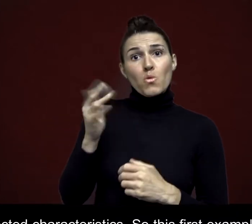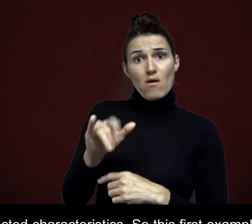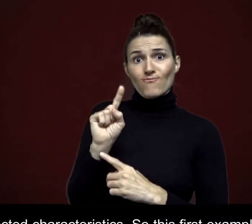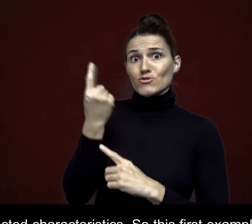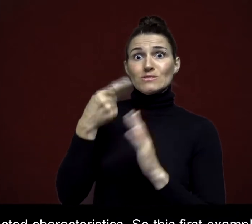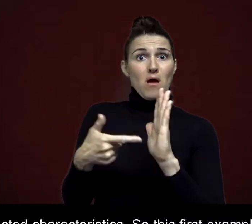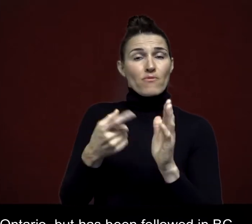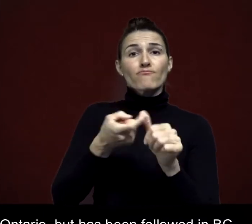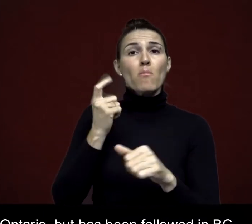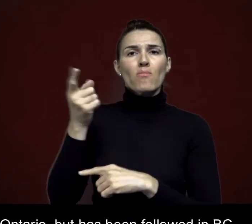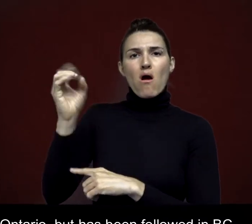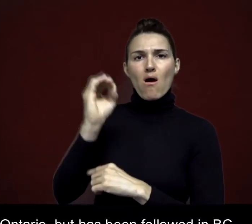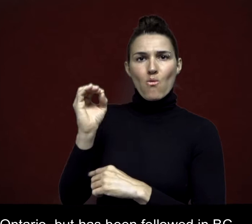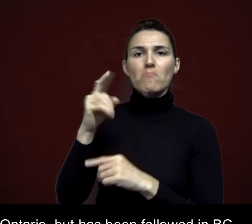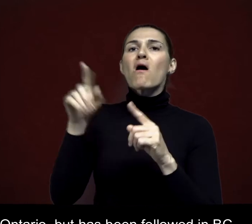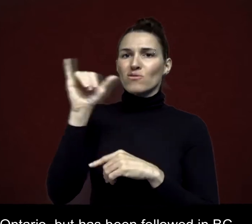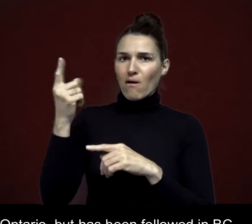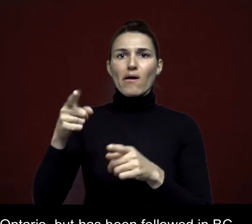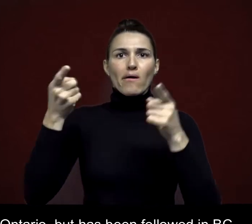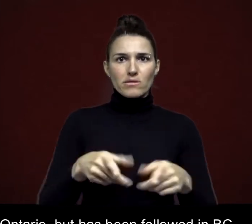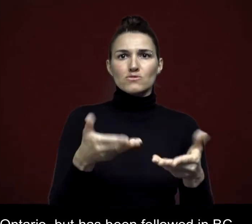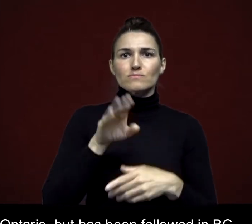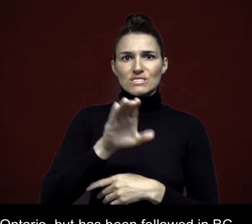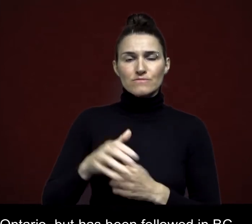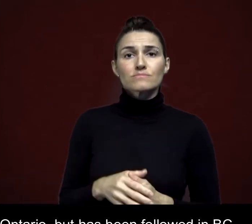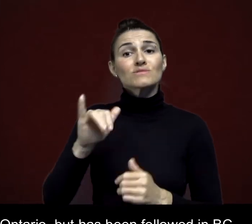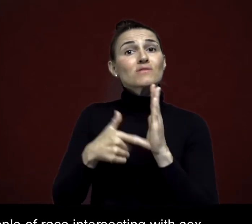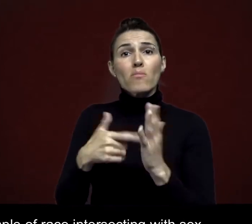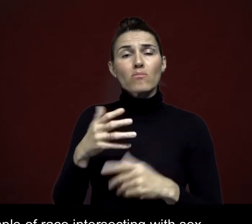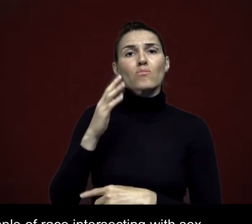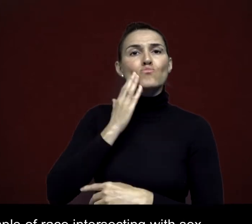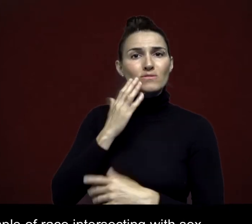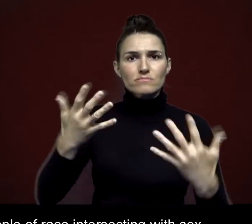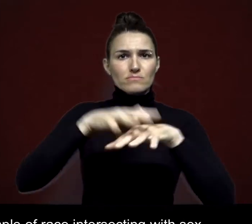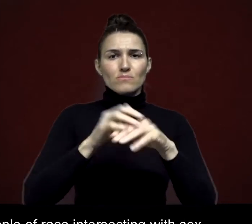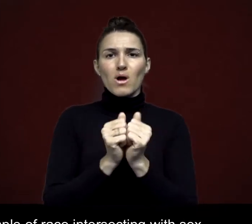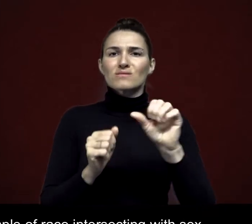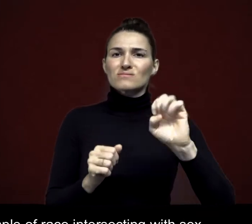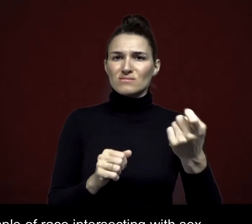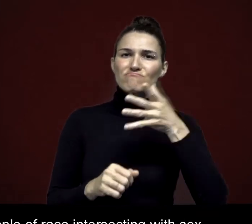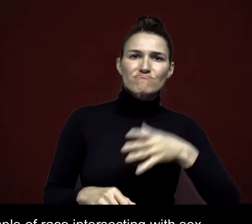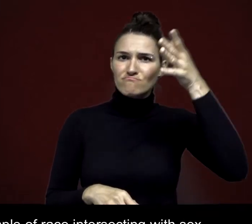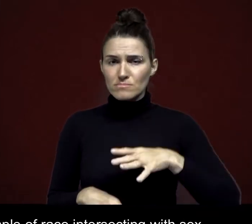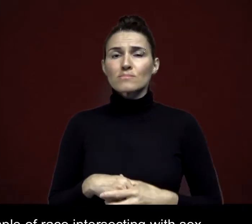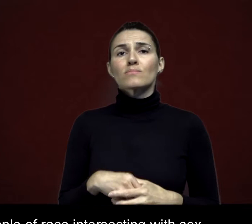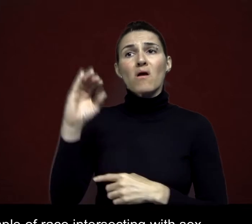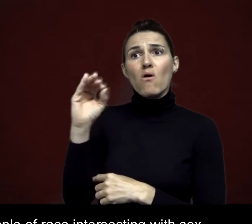first example comes from Ontario, but has been followed in BC. It is an example of race intersecting with